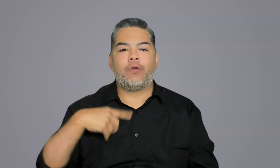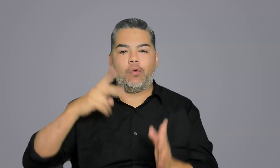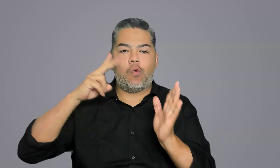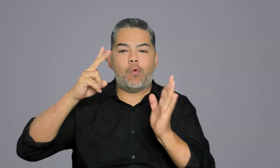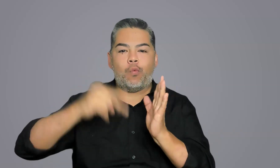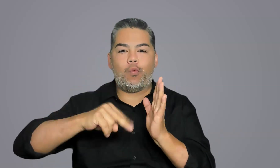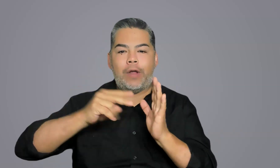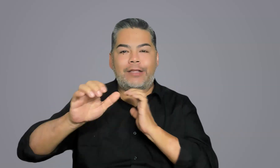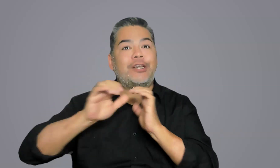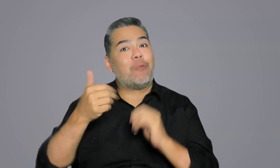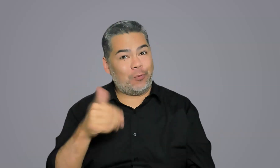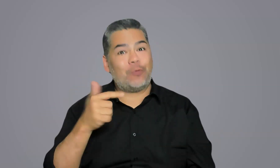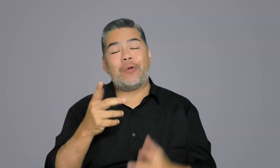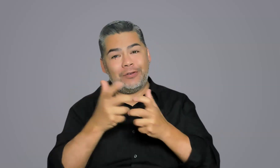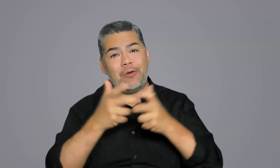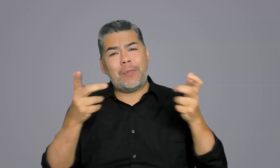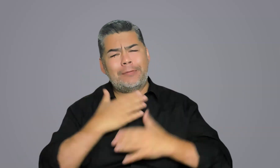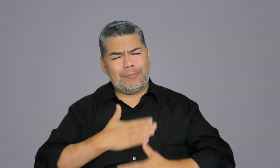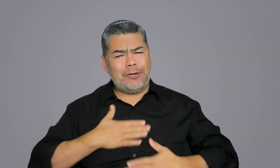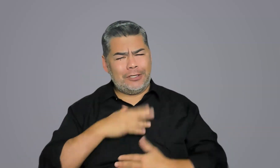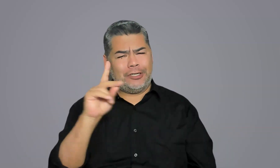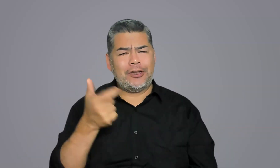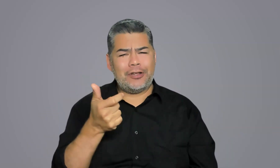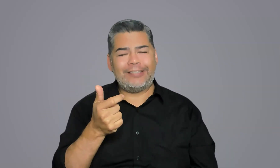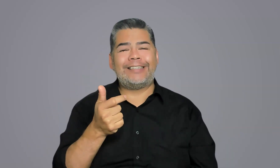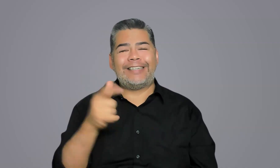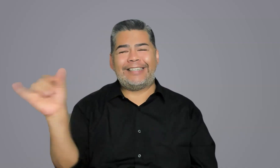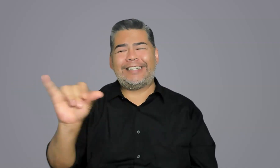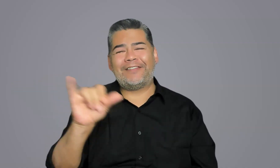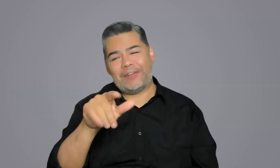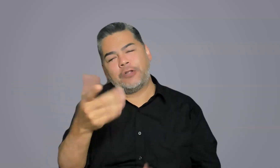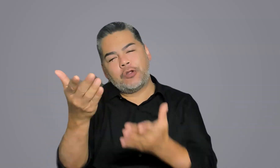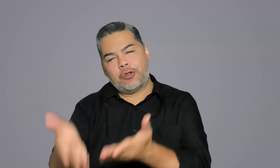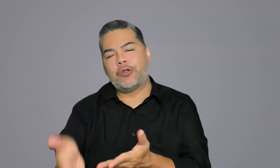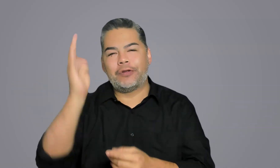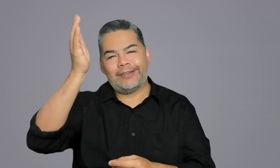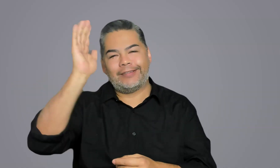them appreciated your dogs as well as you and all the information that you've given.